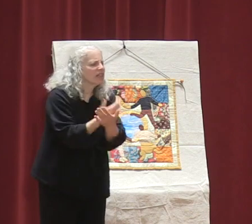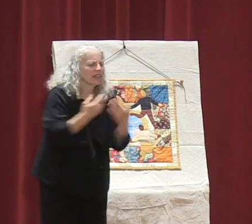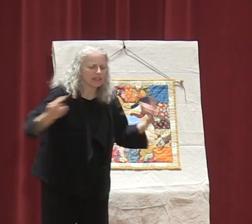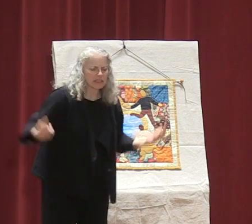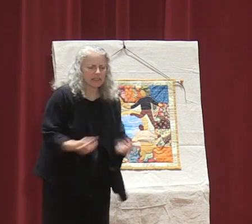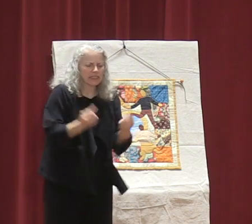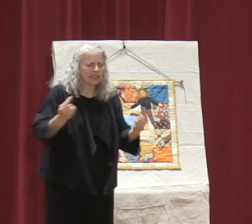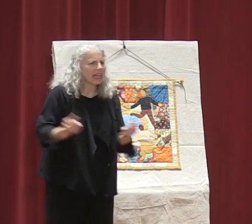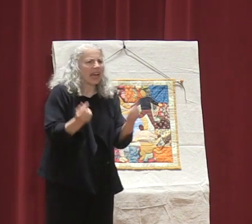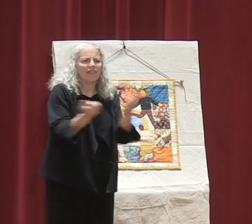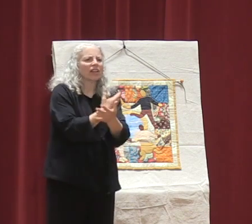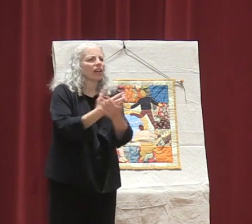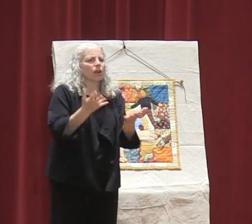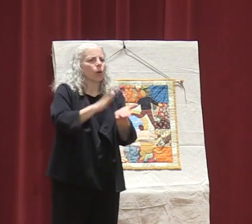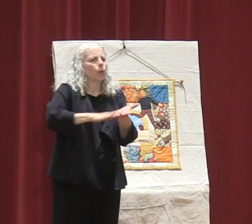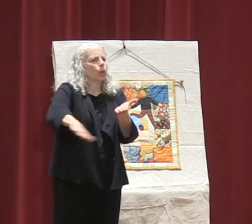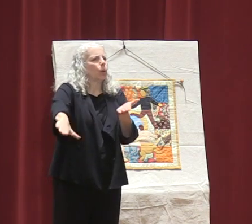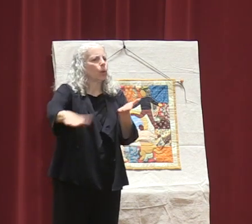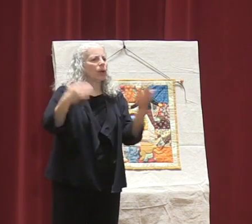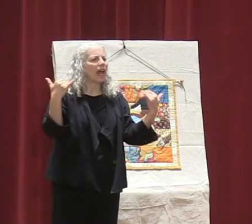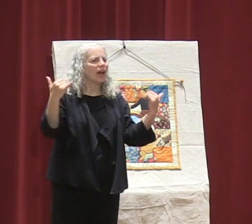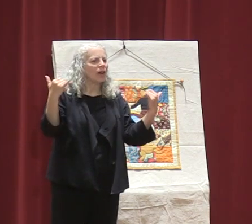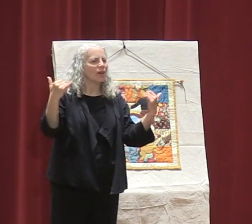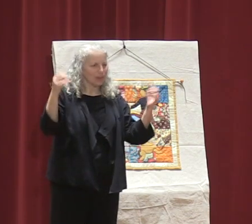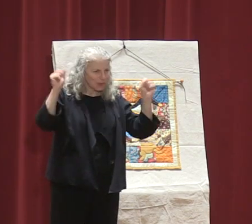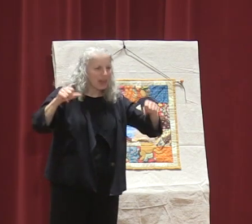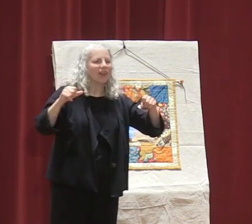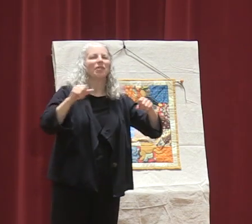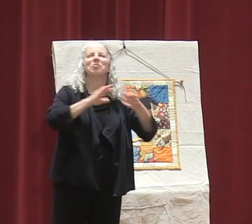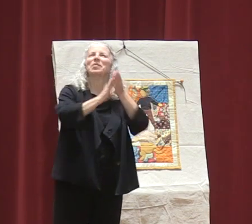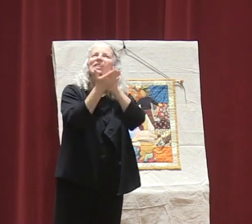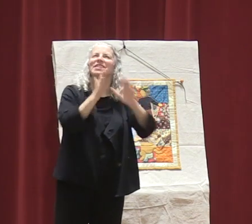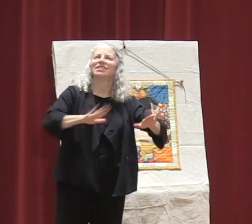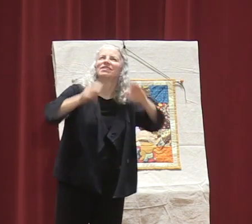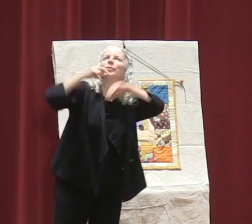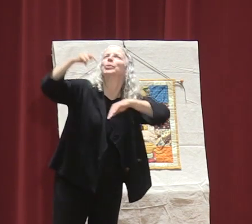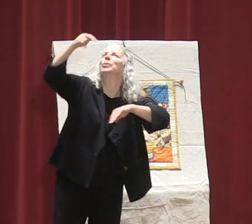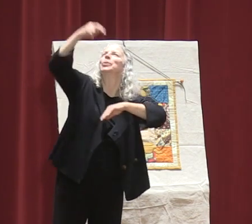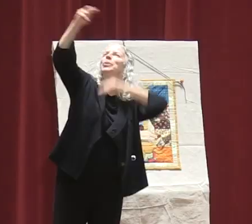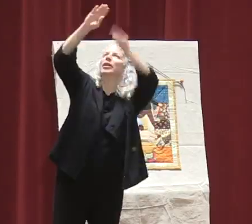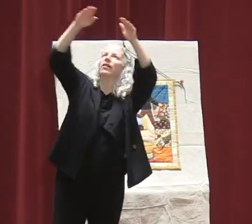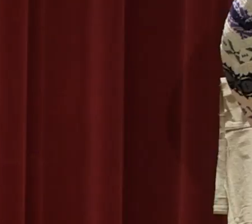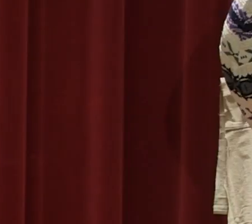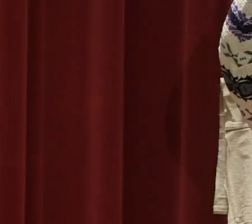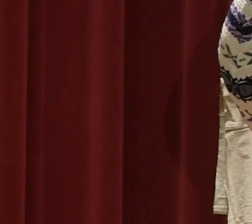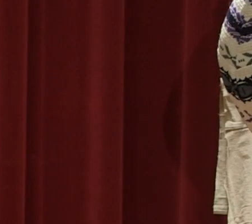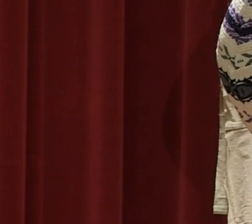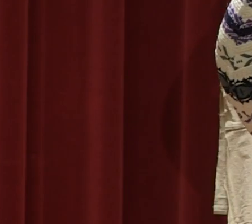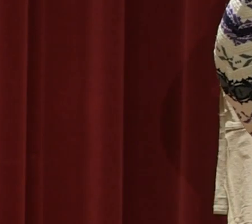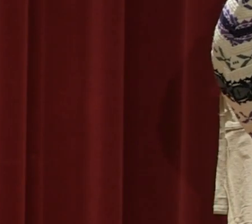of our sins away, and can make our way peacefully up to heaven.